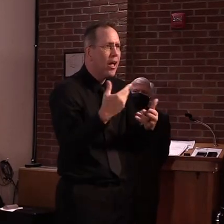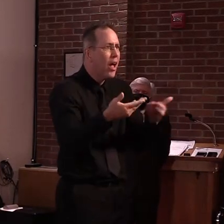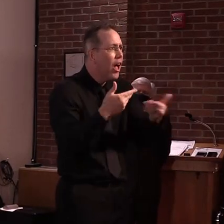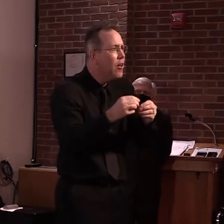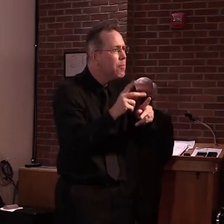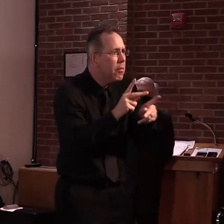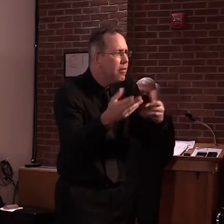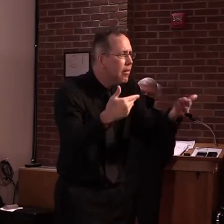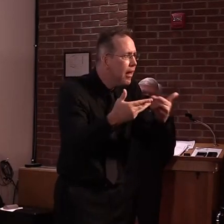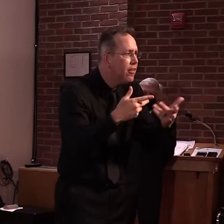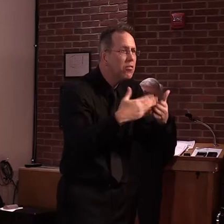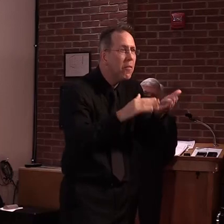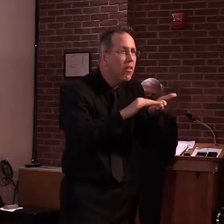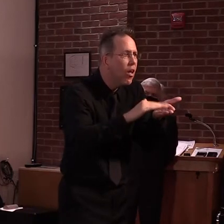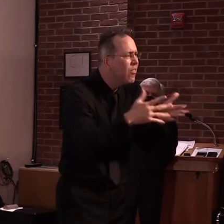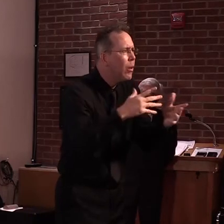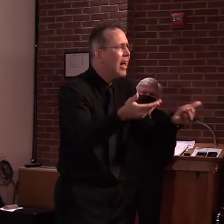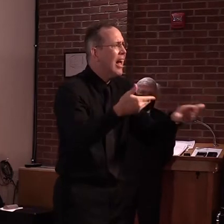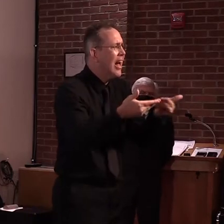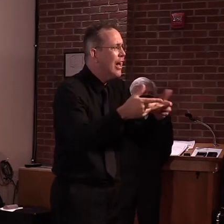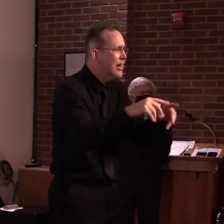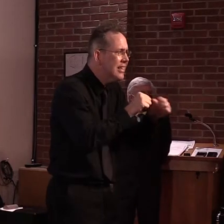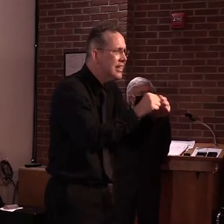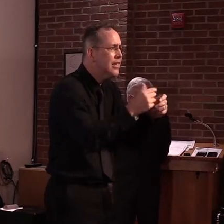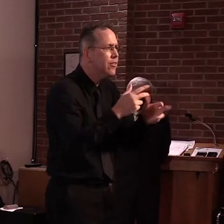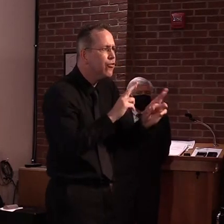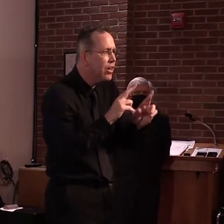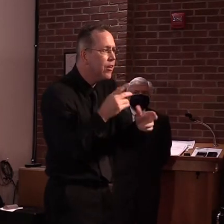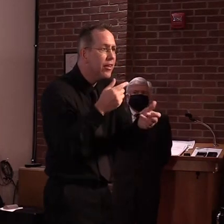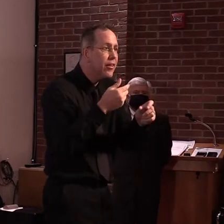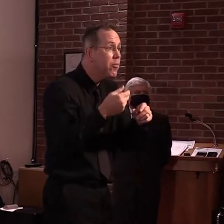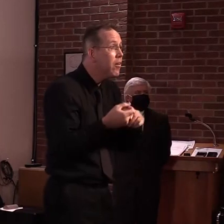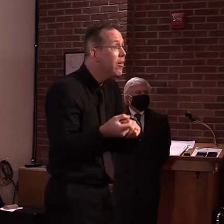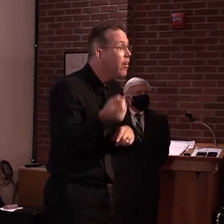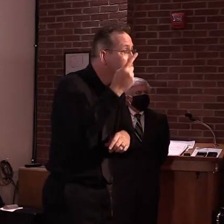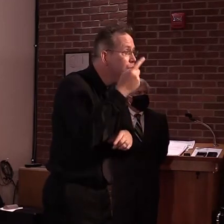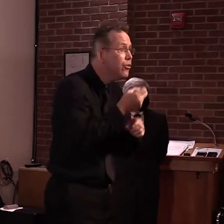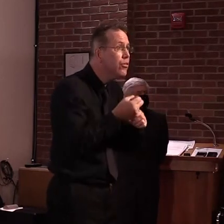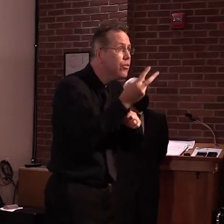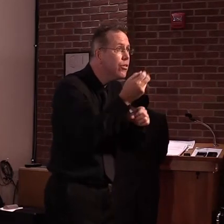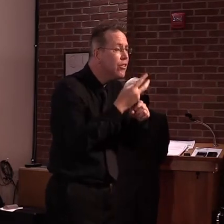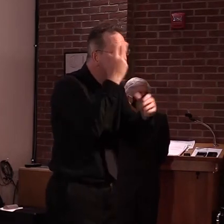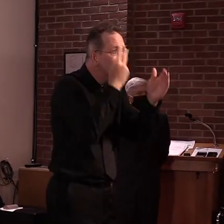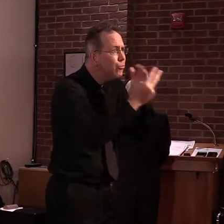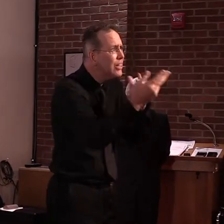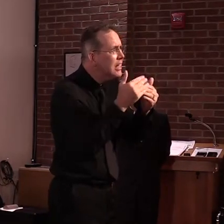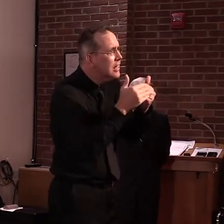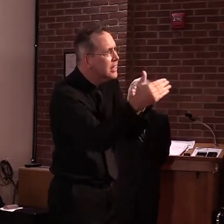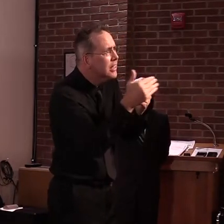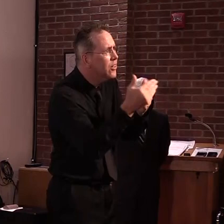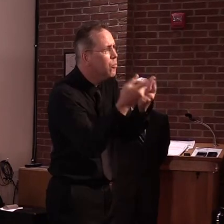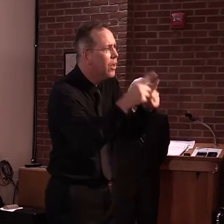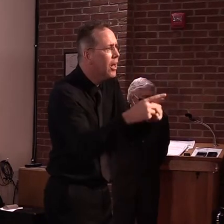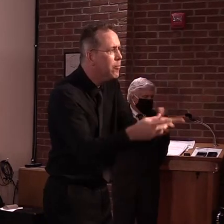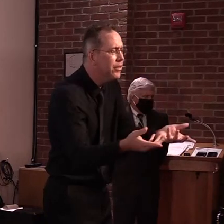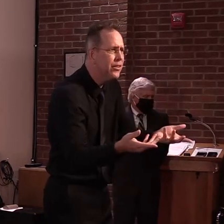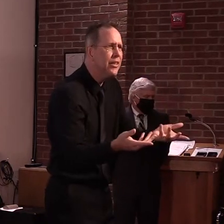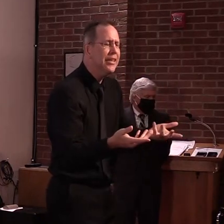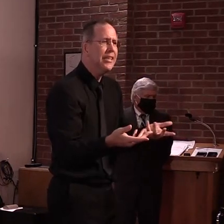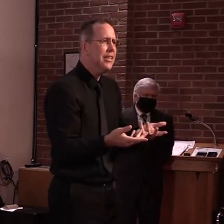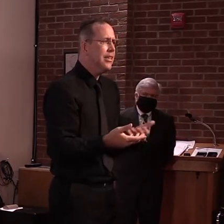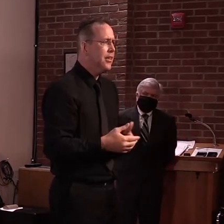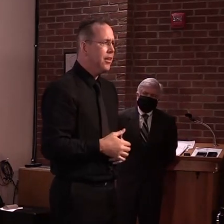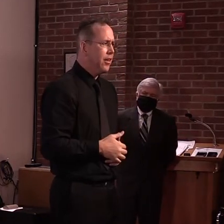a year or two from now, we'll be suffering. It'll be almost a self-fulfilling prophecy to neglect it